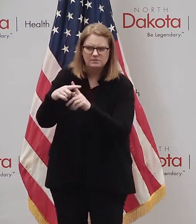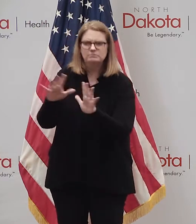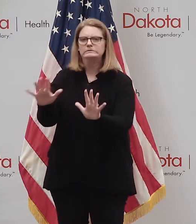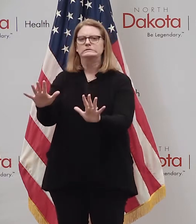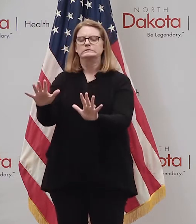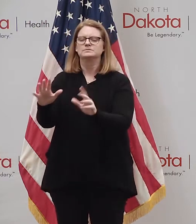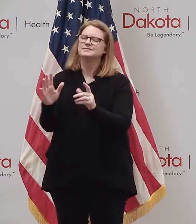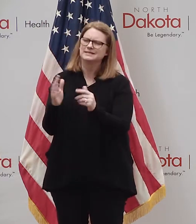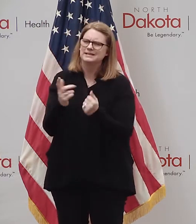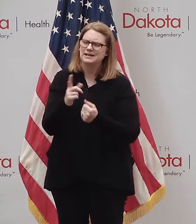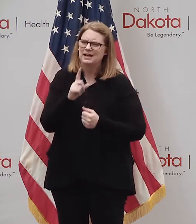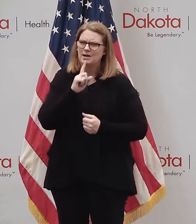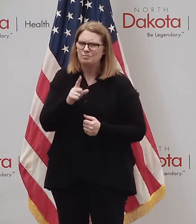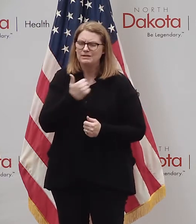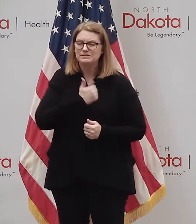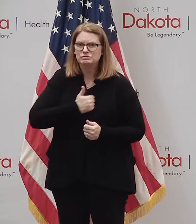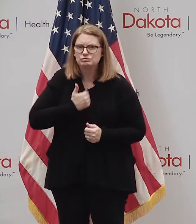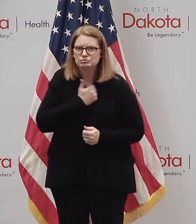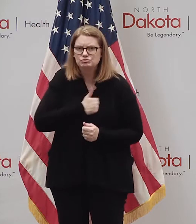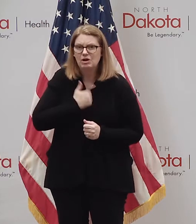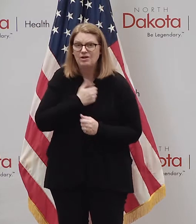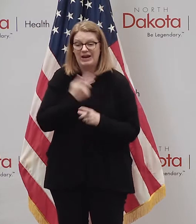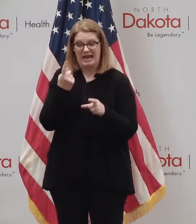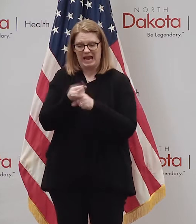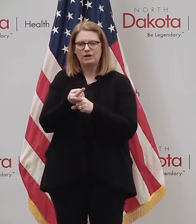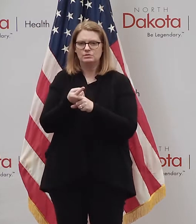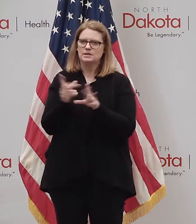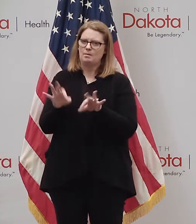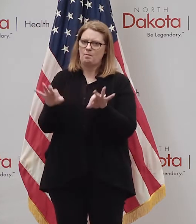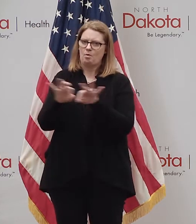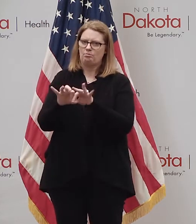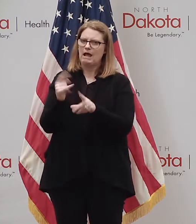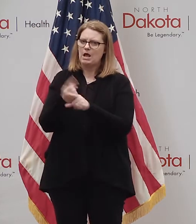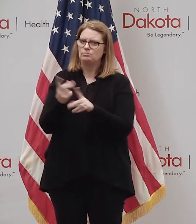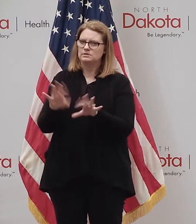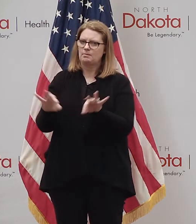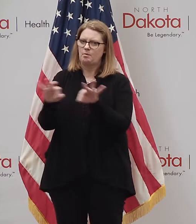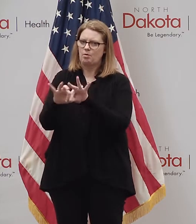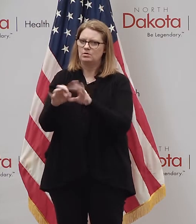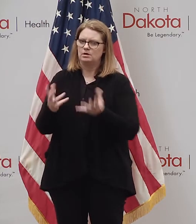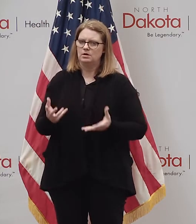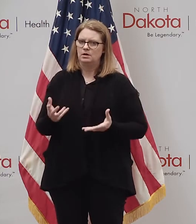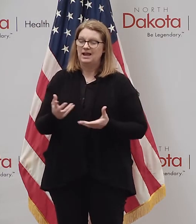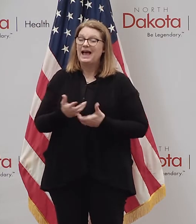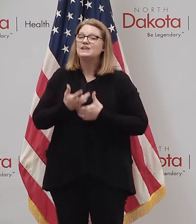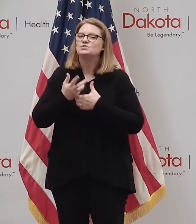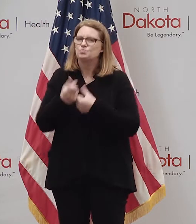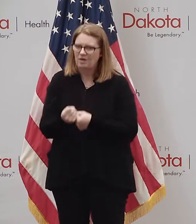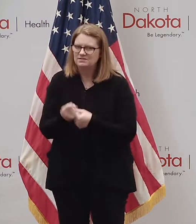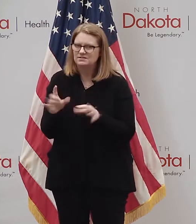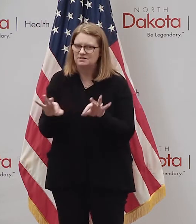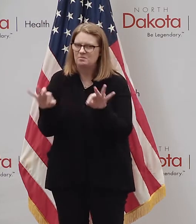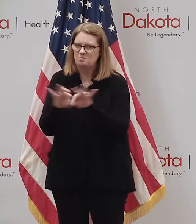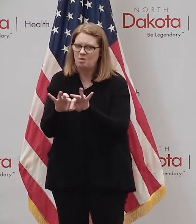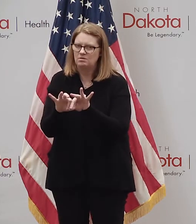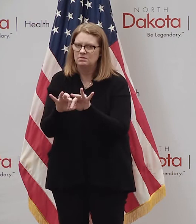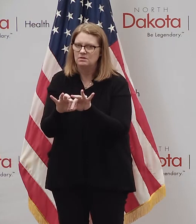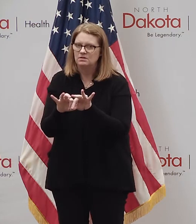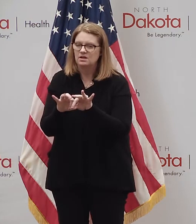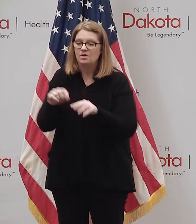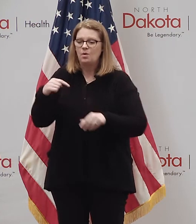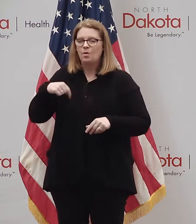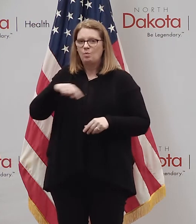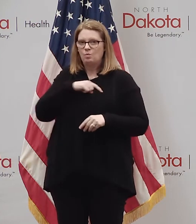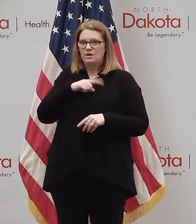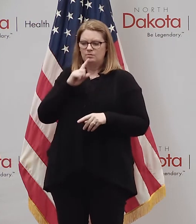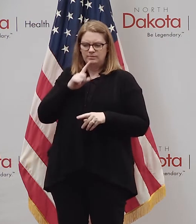accuracy is of the utmost importance to us at the state of North Dakota. Trust is the utmost important in terms of the work we're doing.